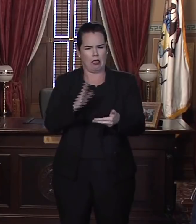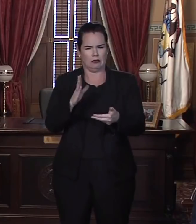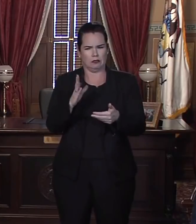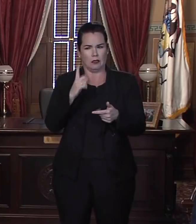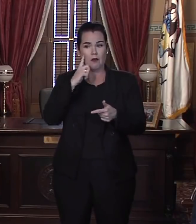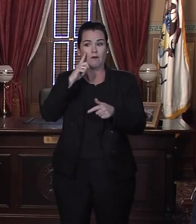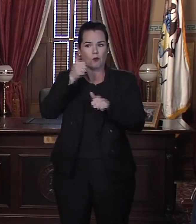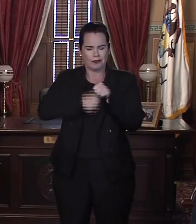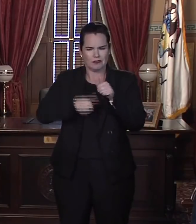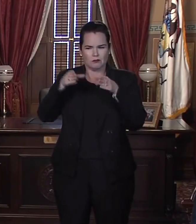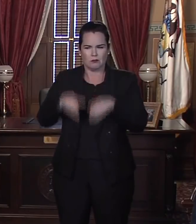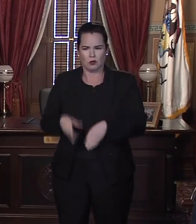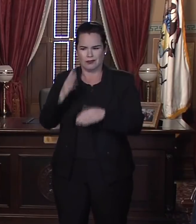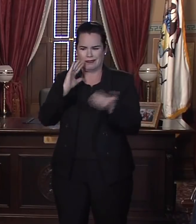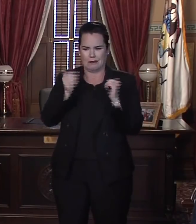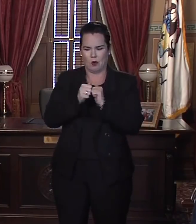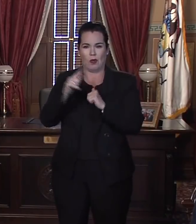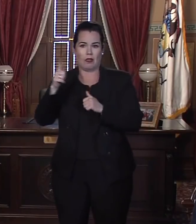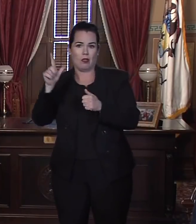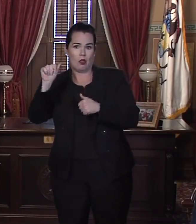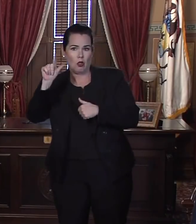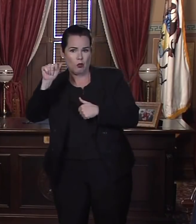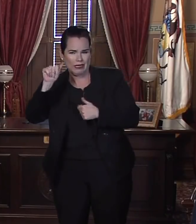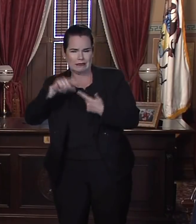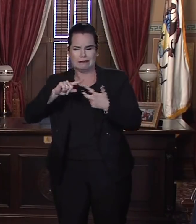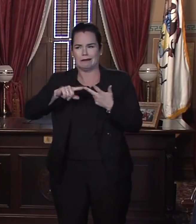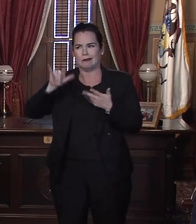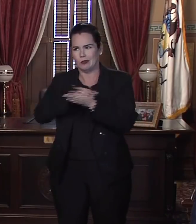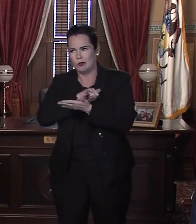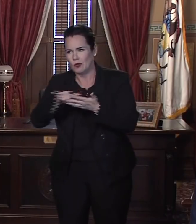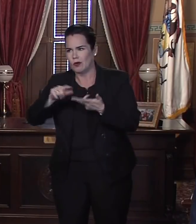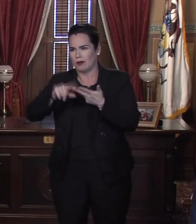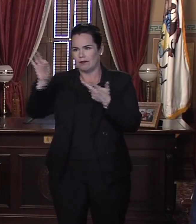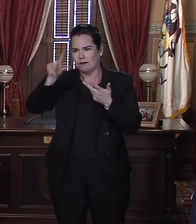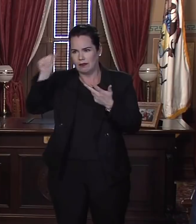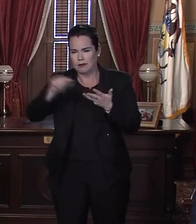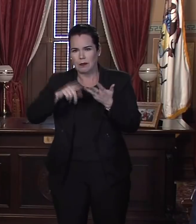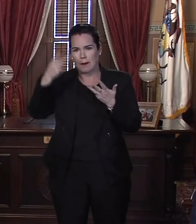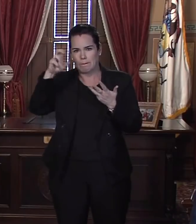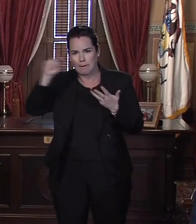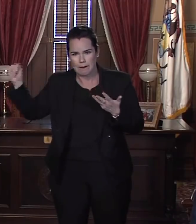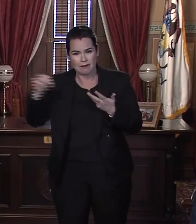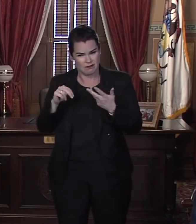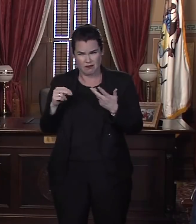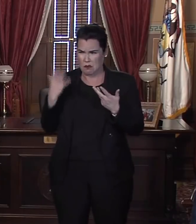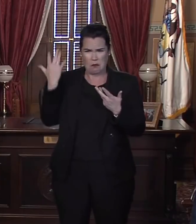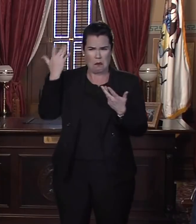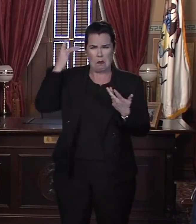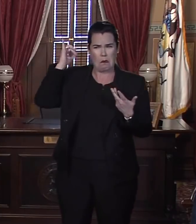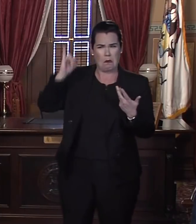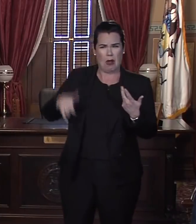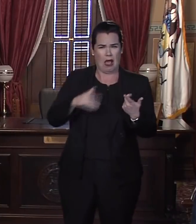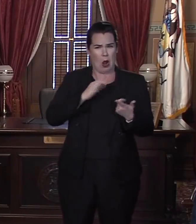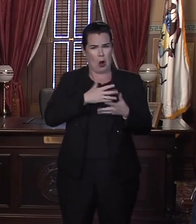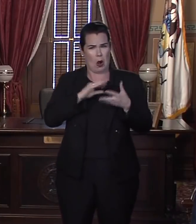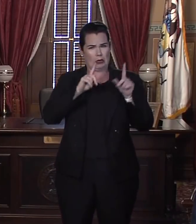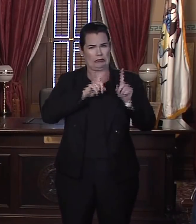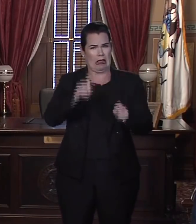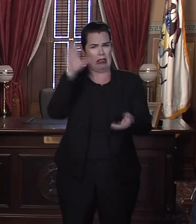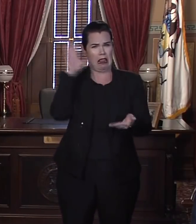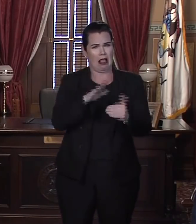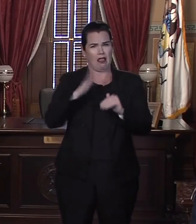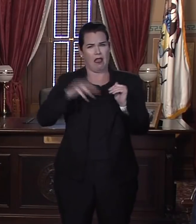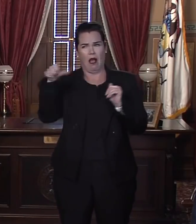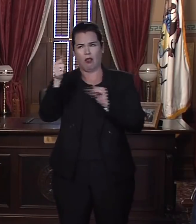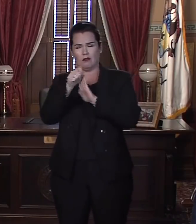or New York or Pennsylvania and Florida. Why is that, and is there something we can do to speed that up